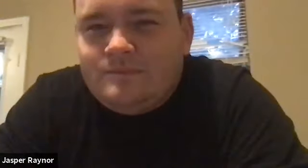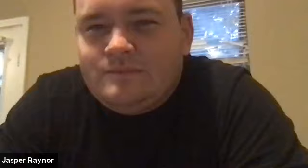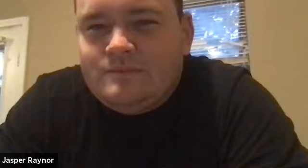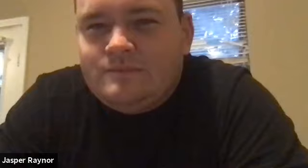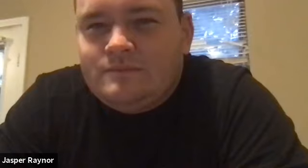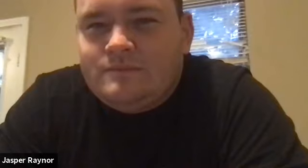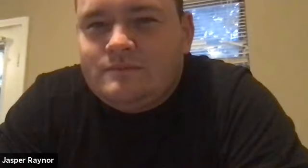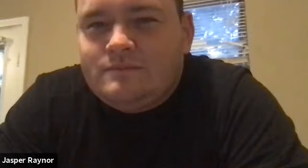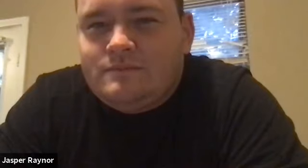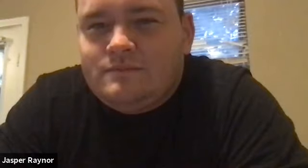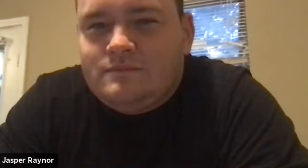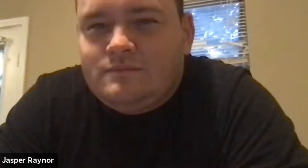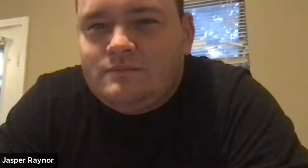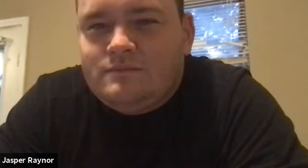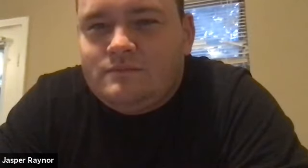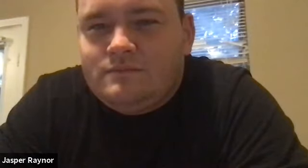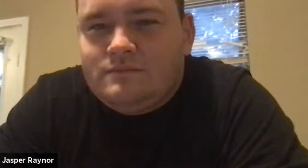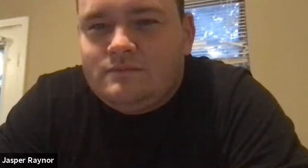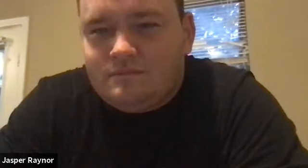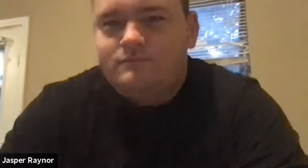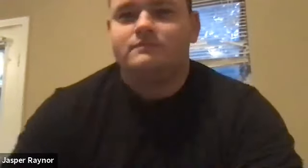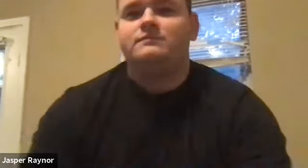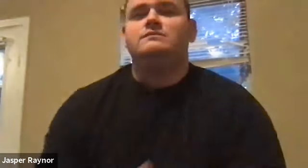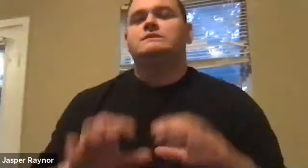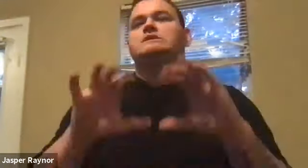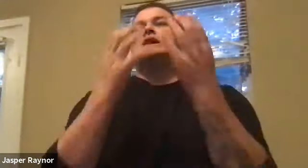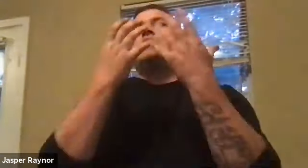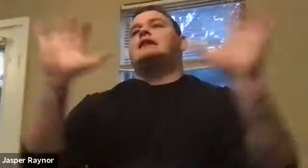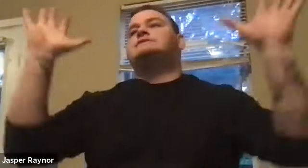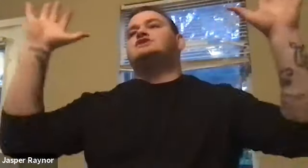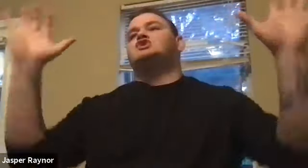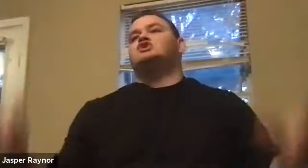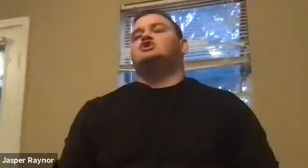class. It's just slow and easy. It's like, okay.